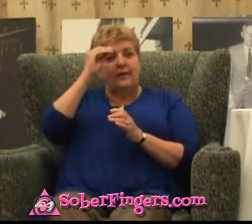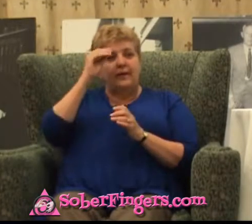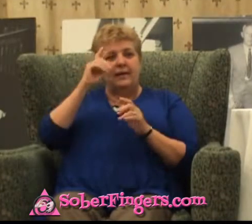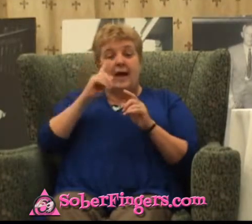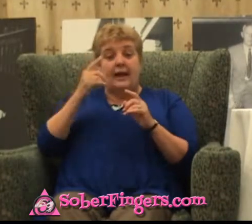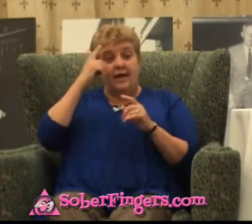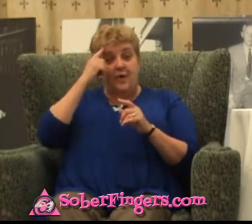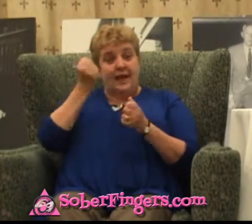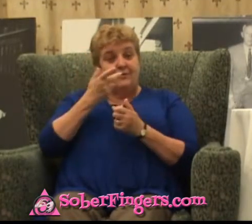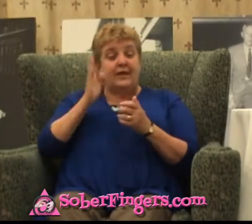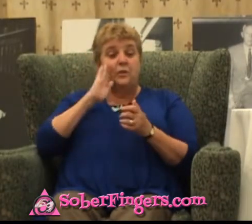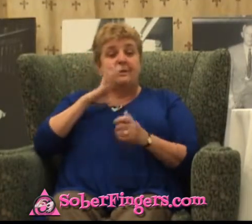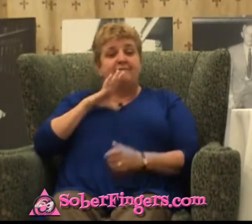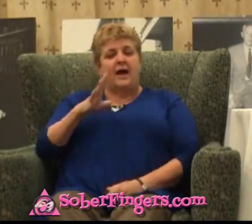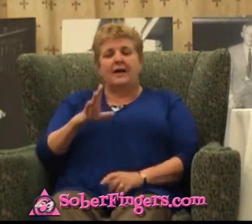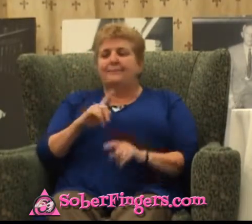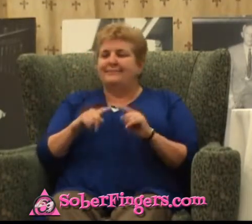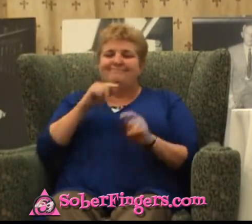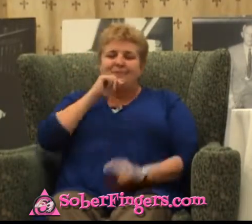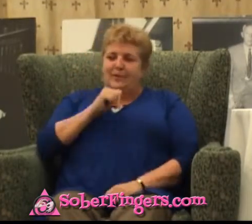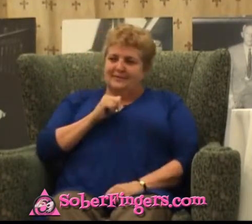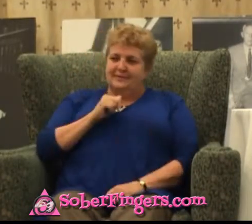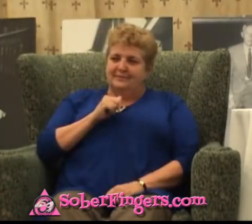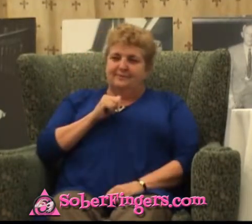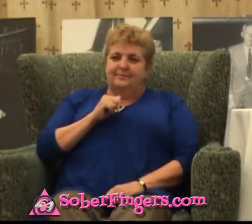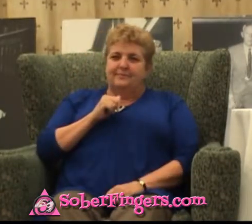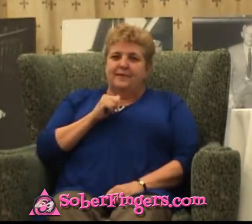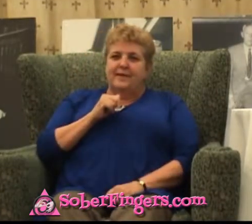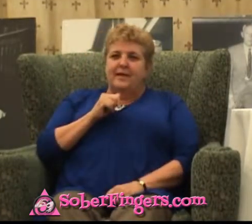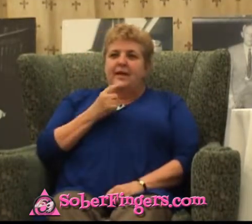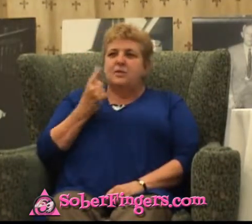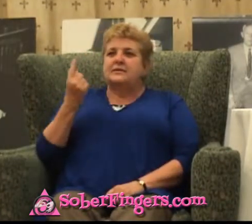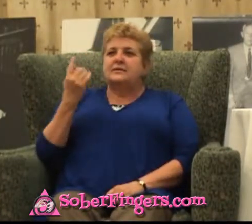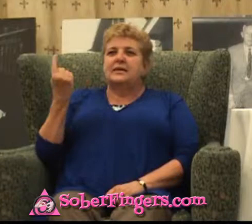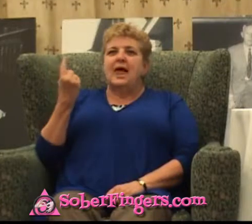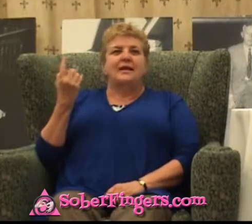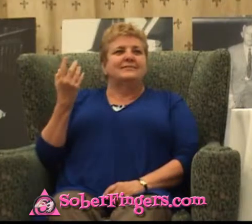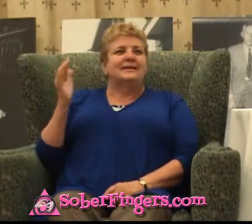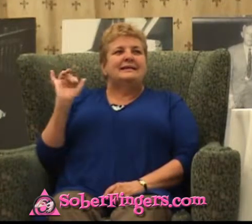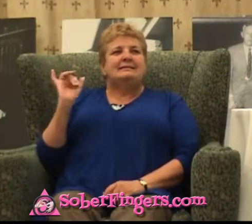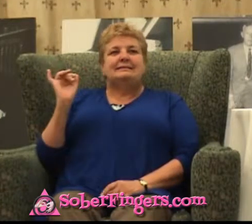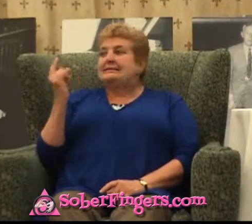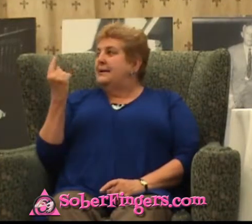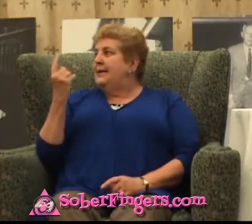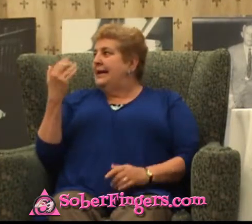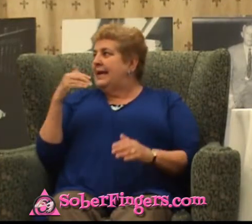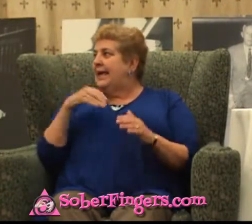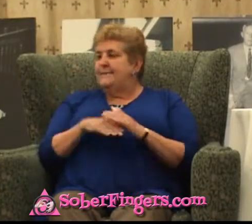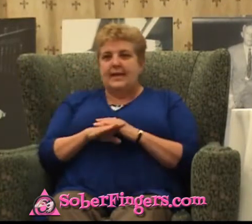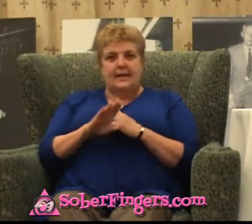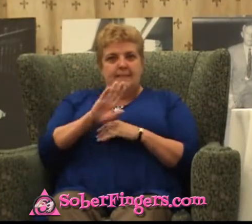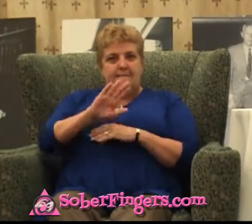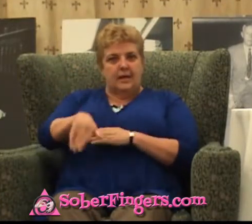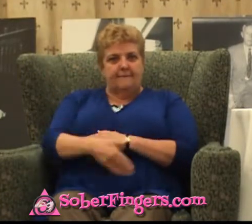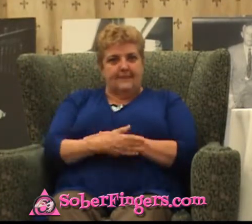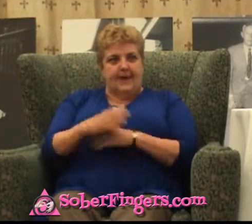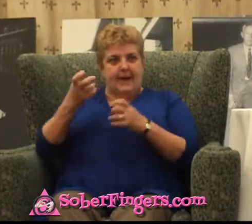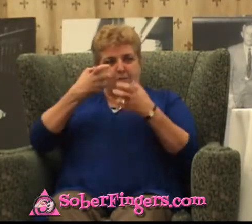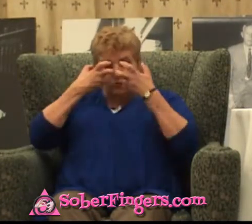was as if somebody had walked in during the night and ripped my eyelids off, and I'm like this, and the entire world is just coming at